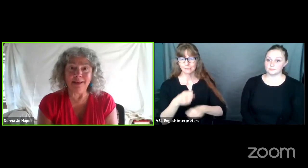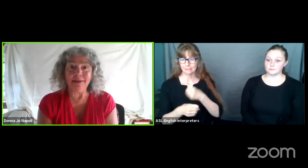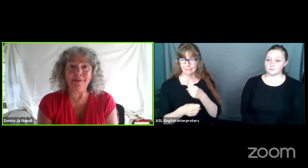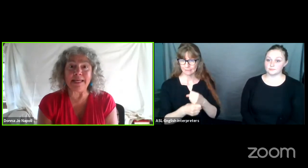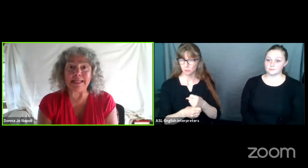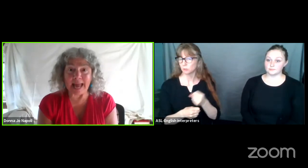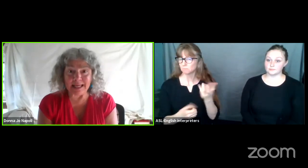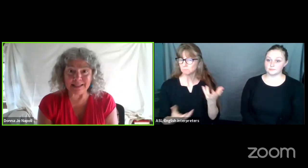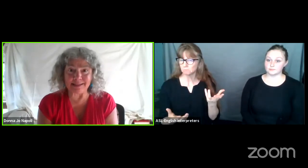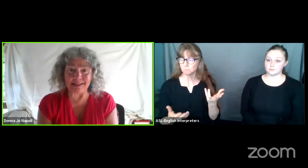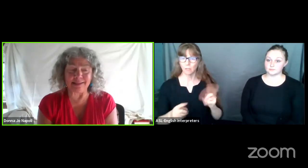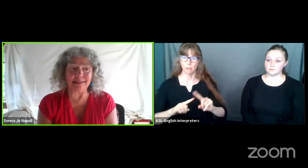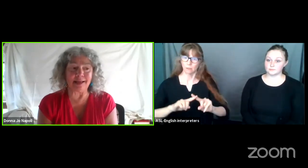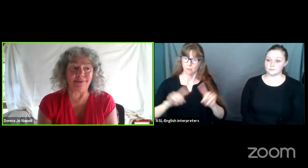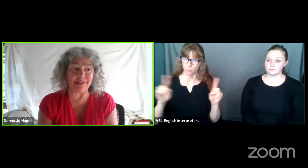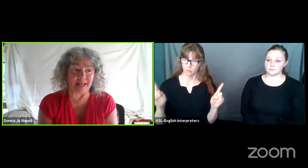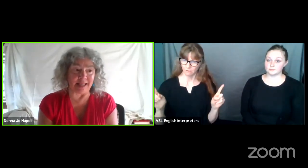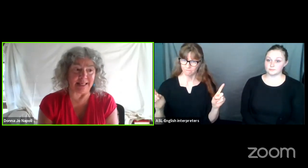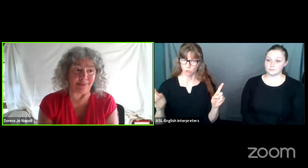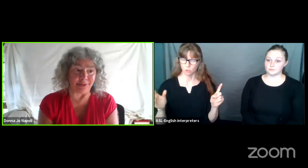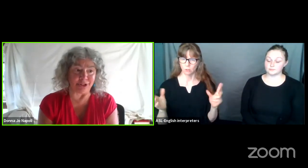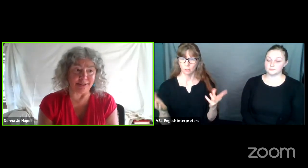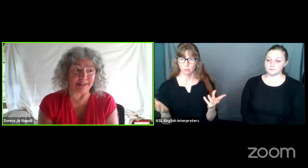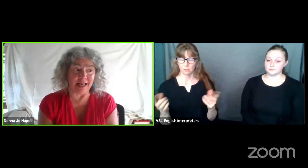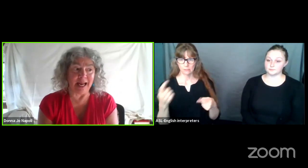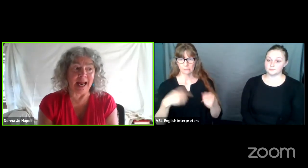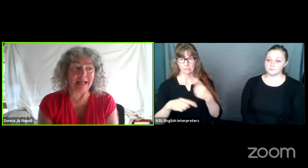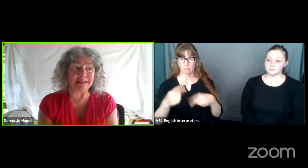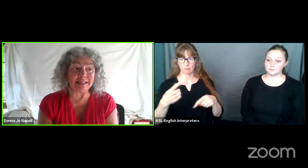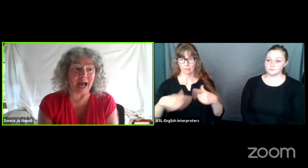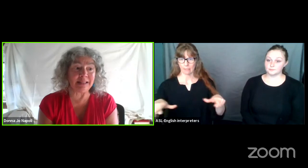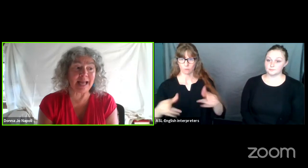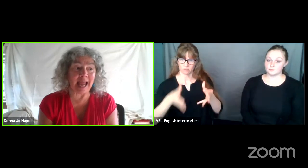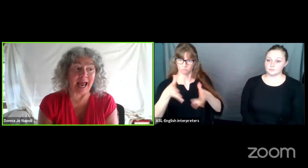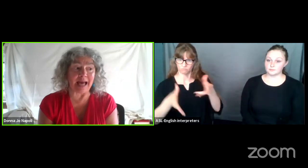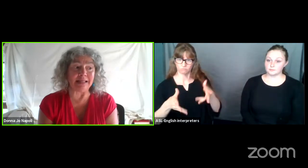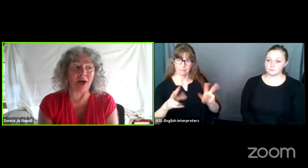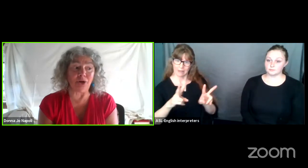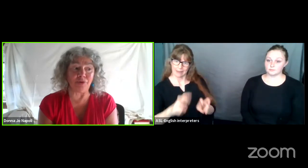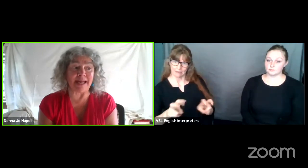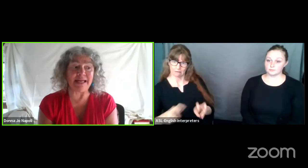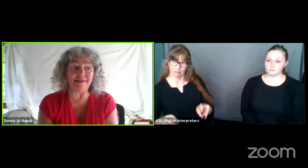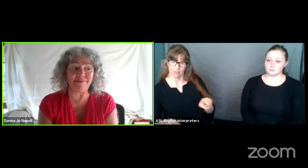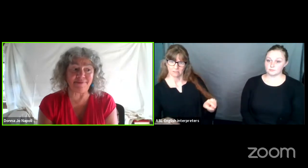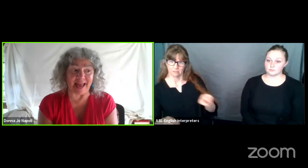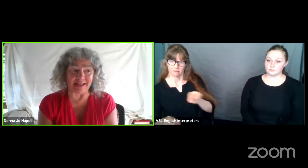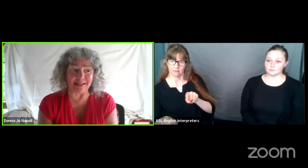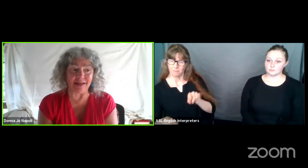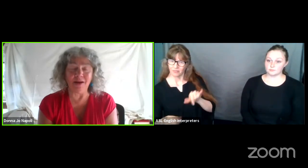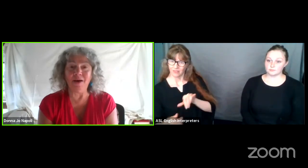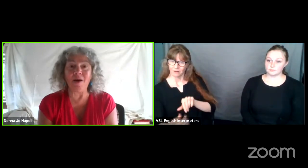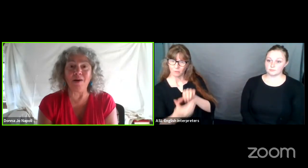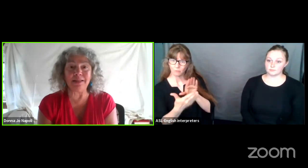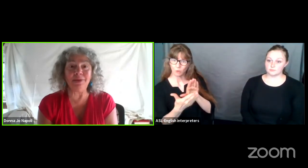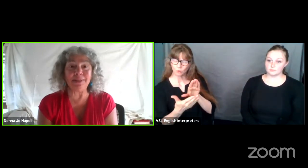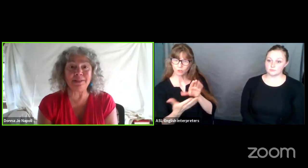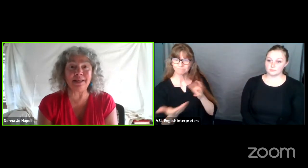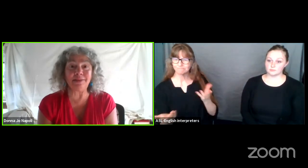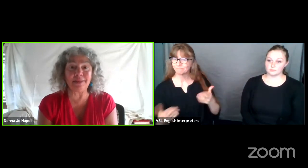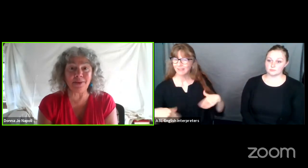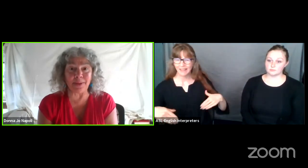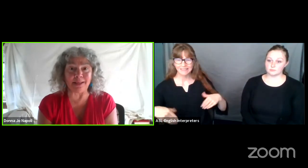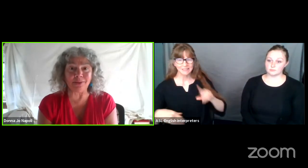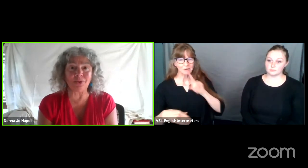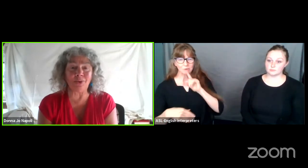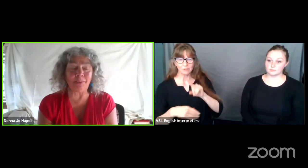However, the analysis of sign languages has not had a great effect on